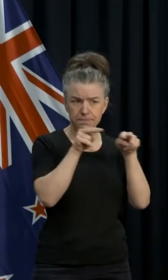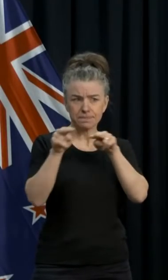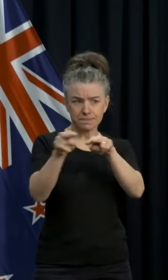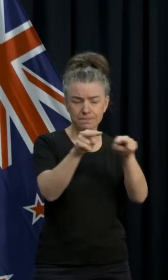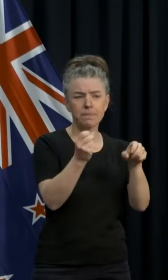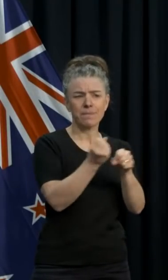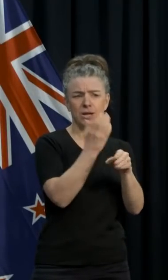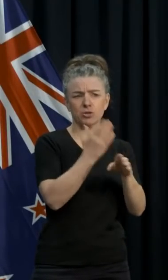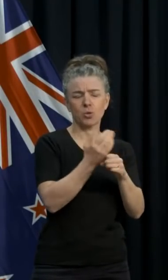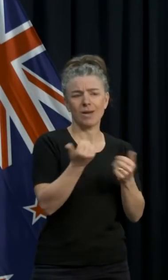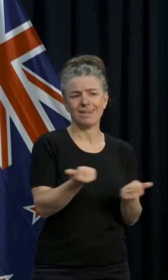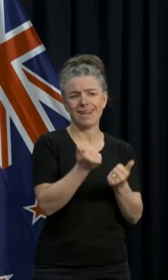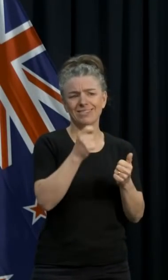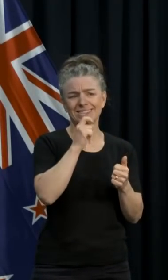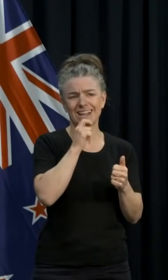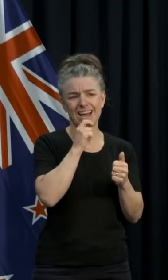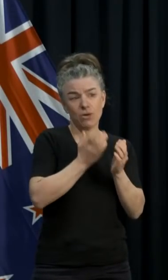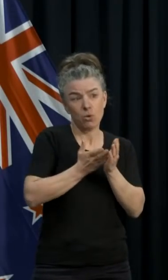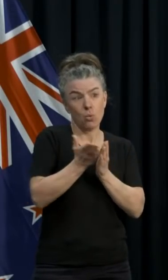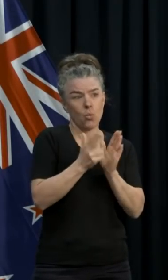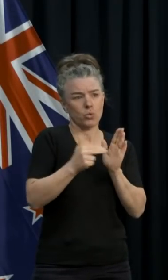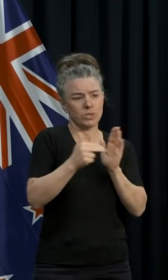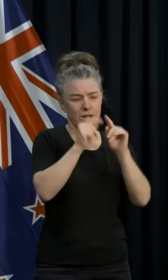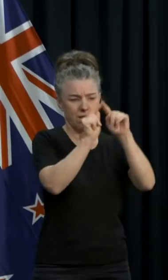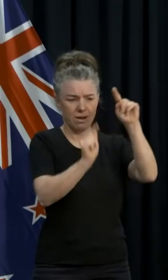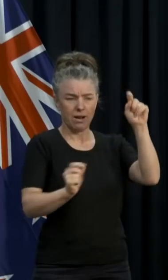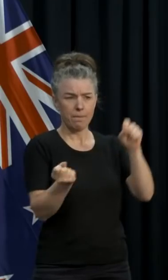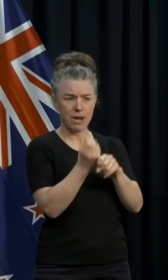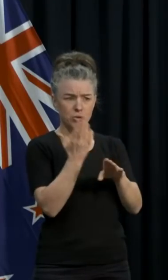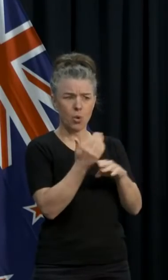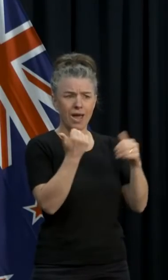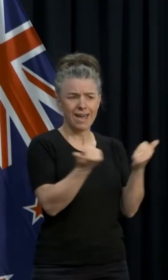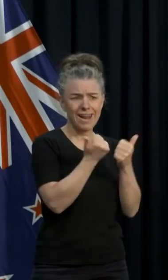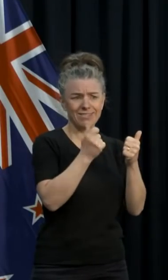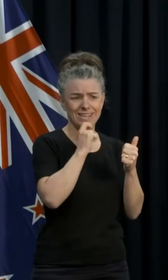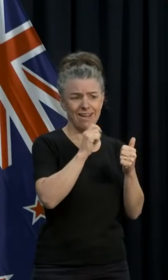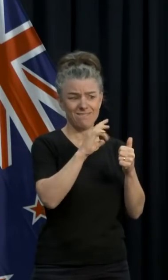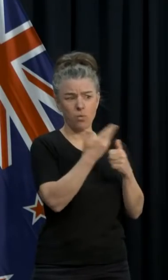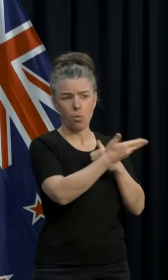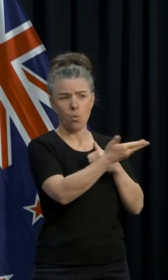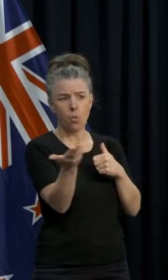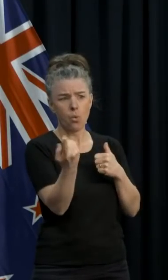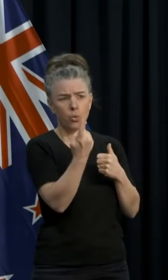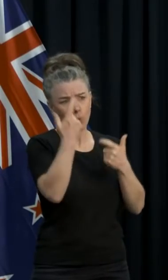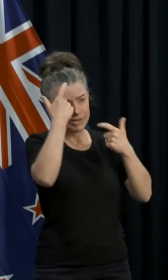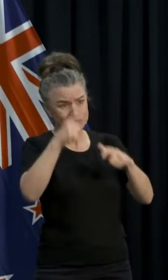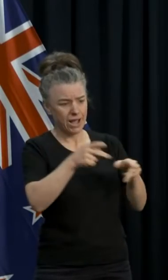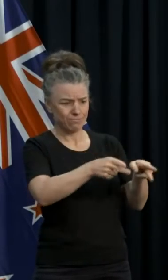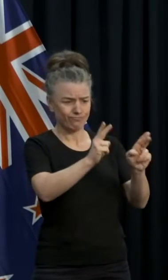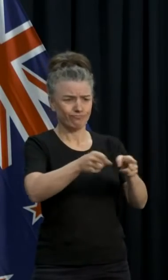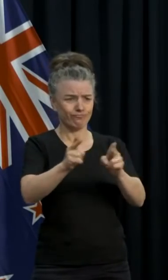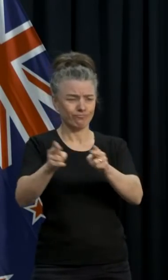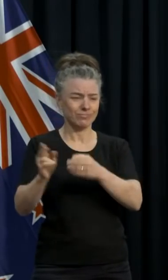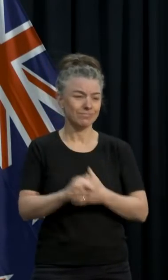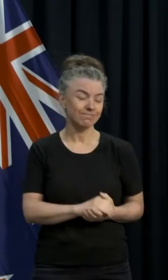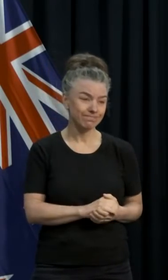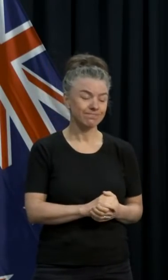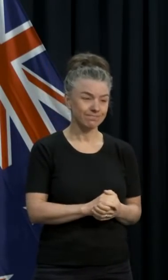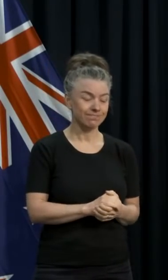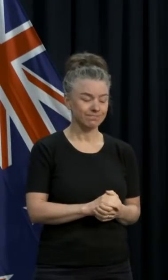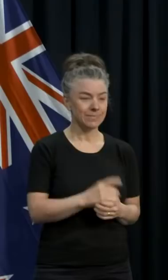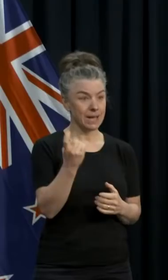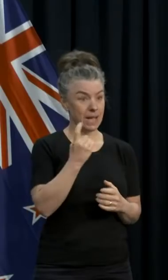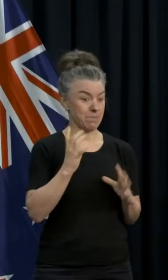quarantine facilities are located to ensure that appropriate care is in place for all of the people all of the time. So I want to finish